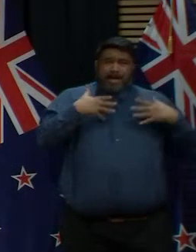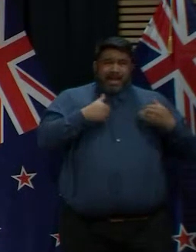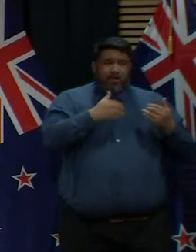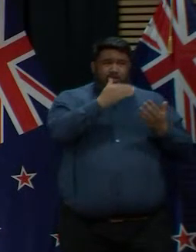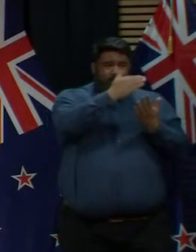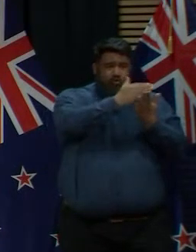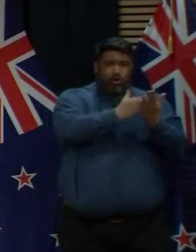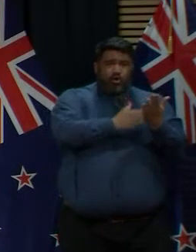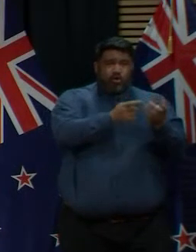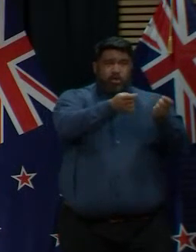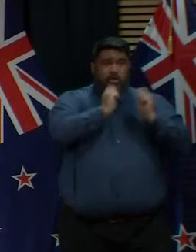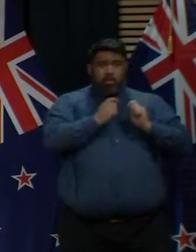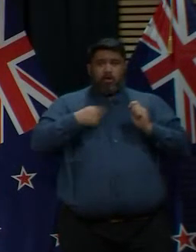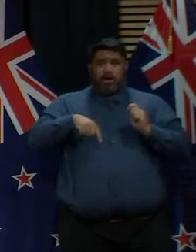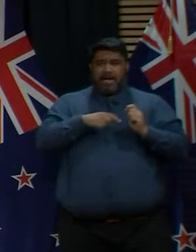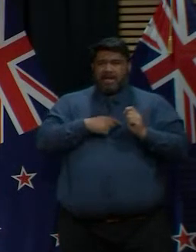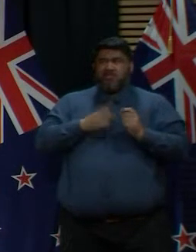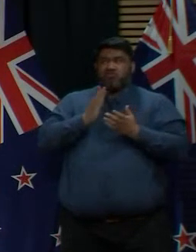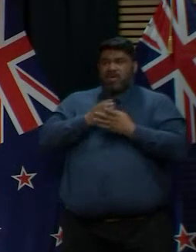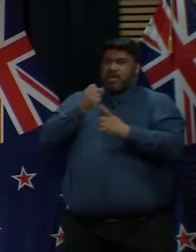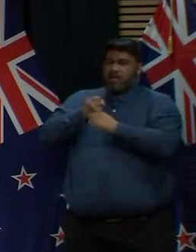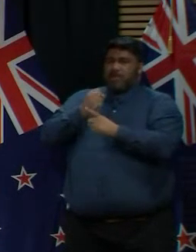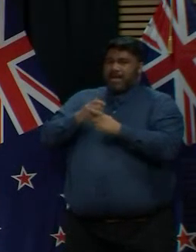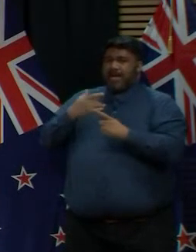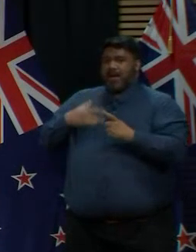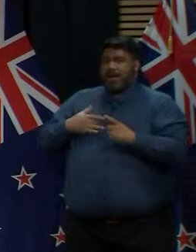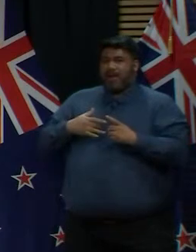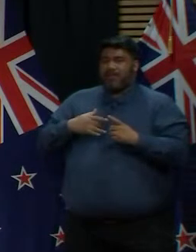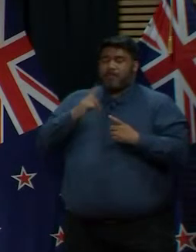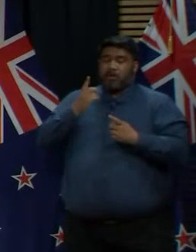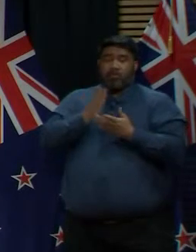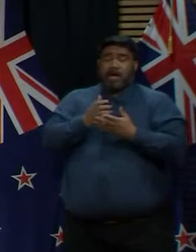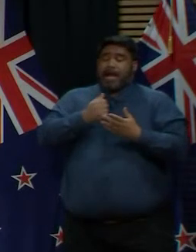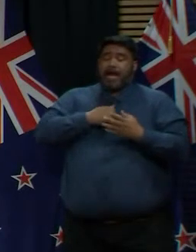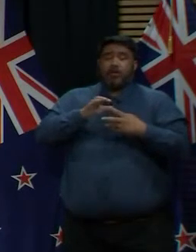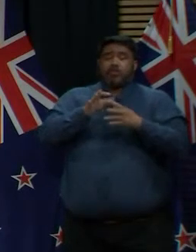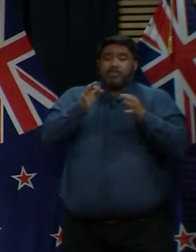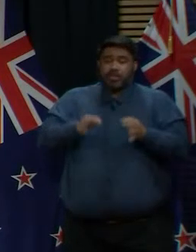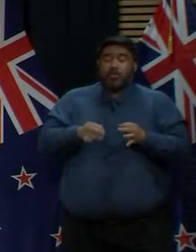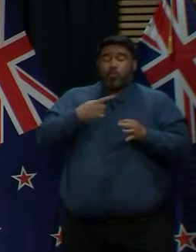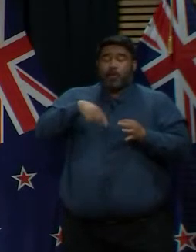Vaccines can help reduce those down. So it's all our choice. Does it